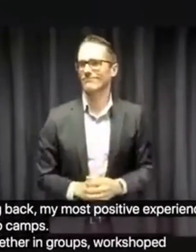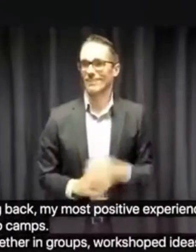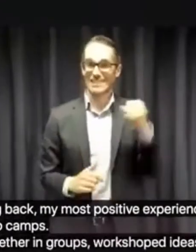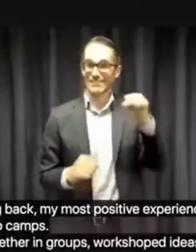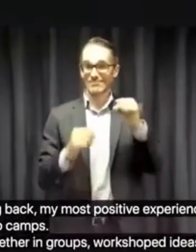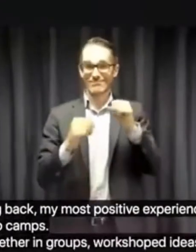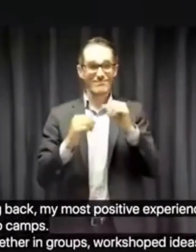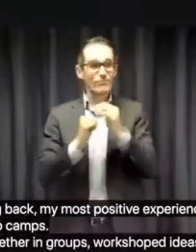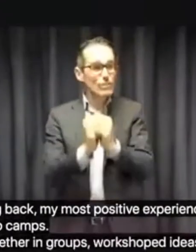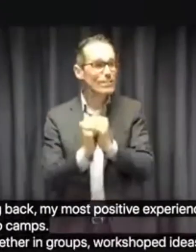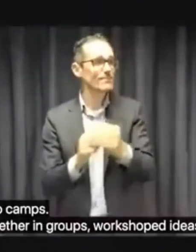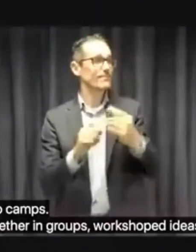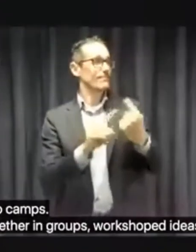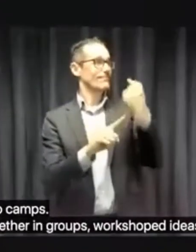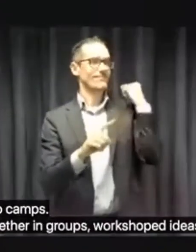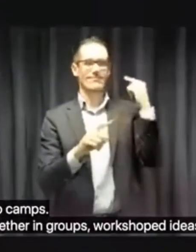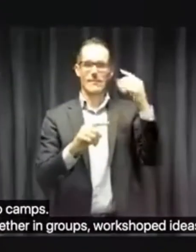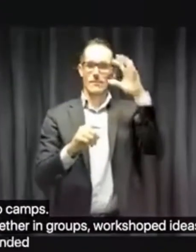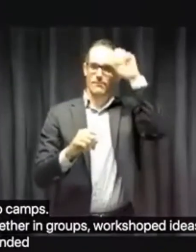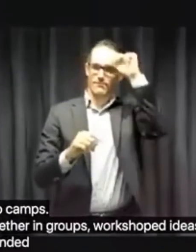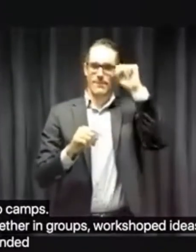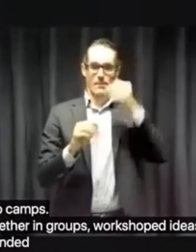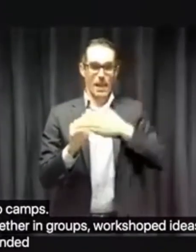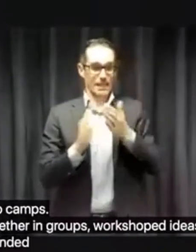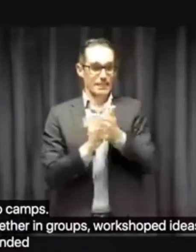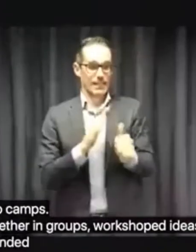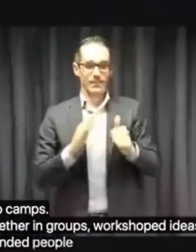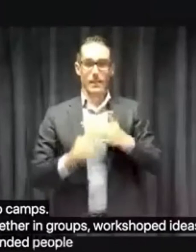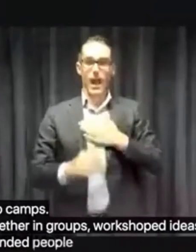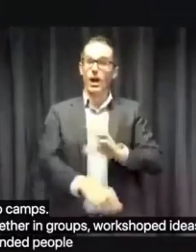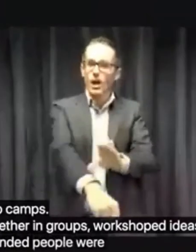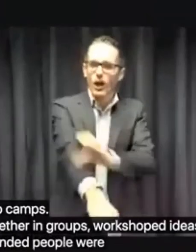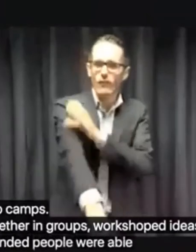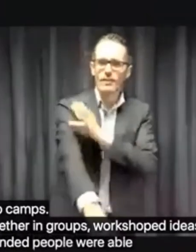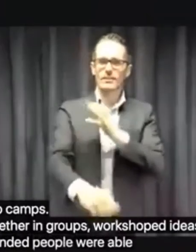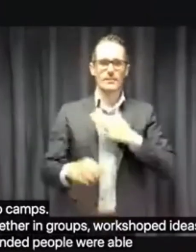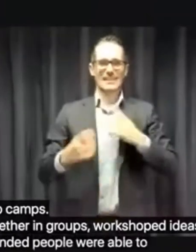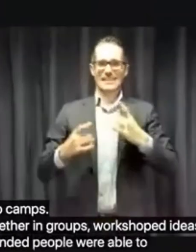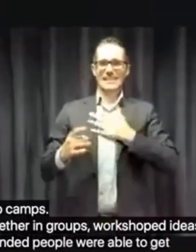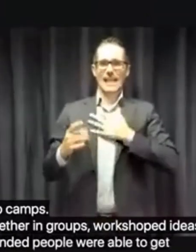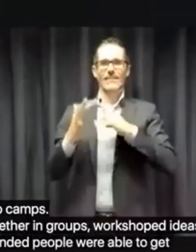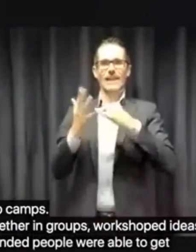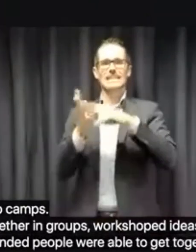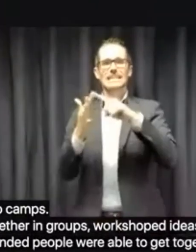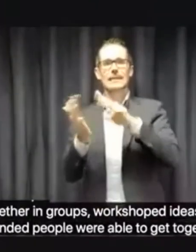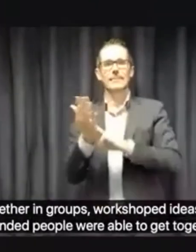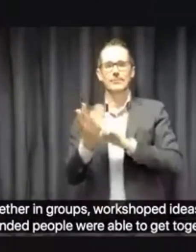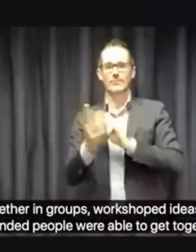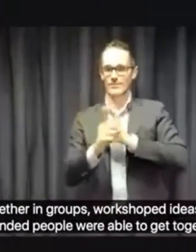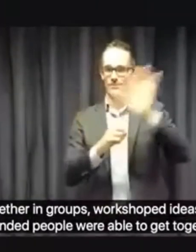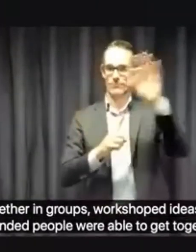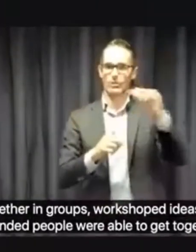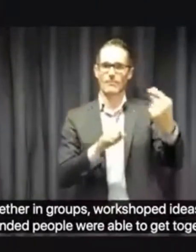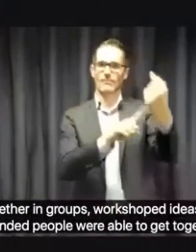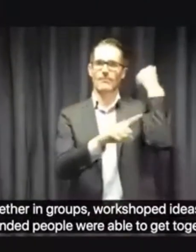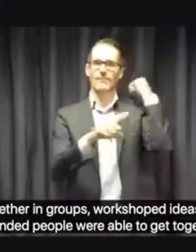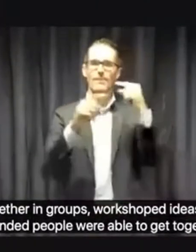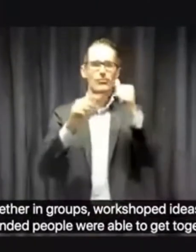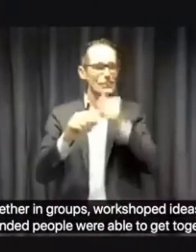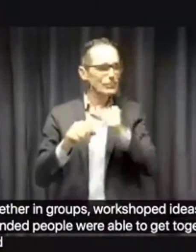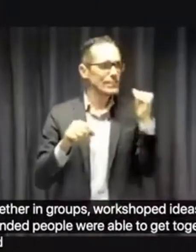a rich setting for me to find myself. I formed friendships and then these little changes for the rest of my life. Enhanced my confidence, my